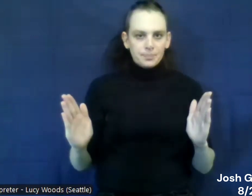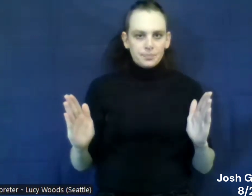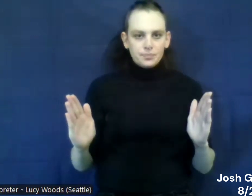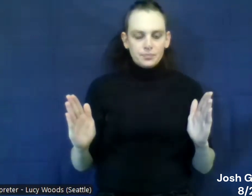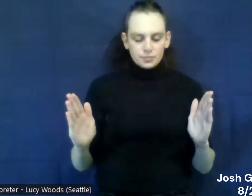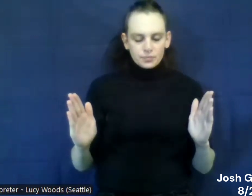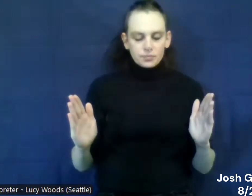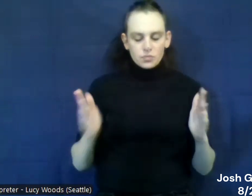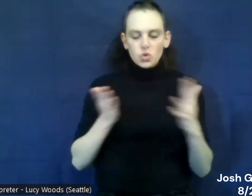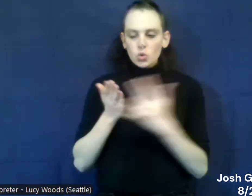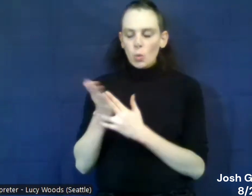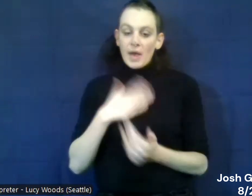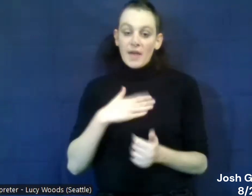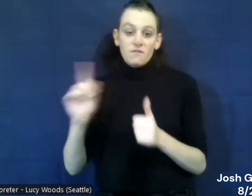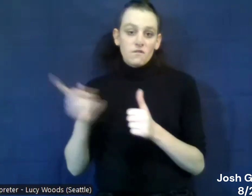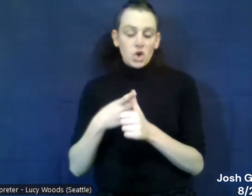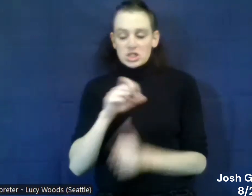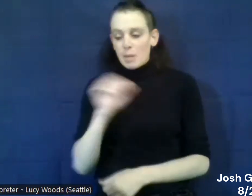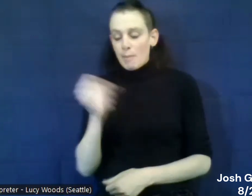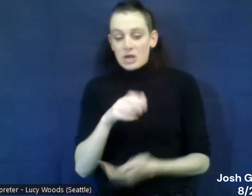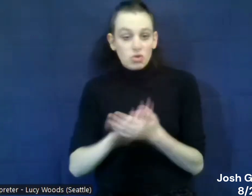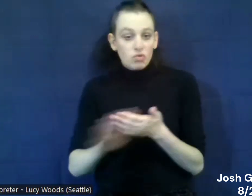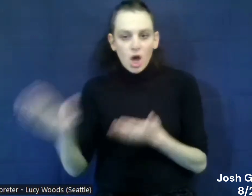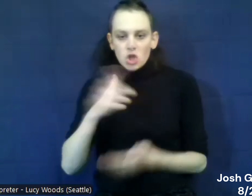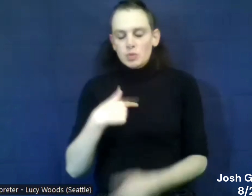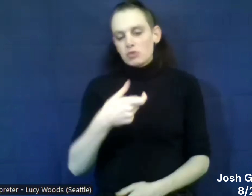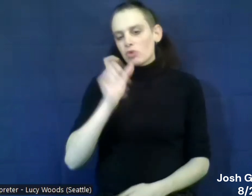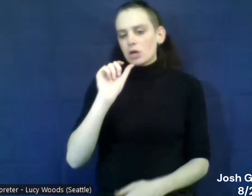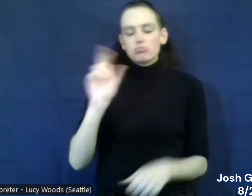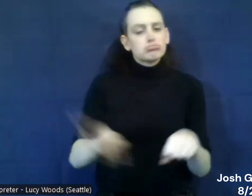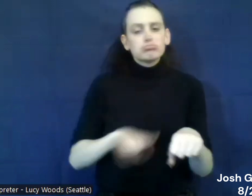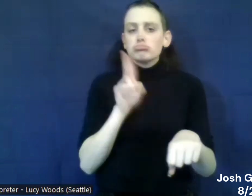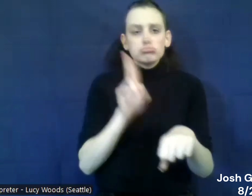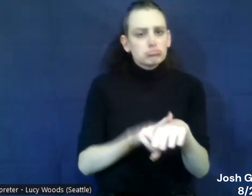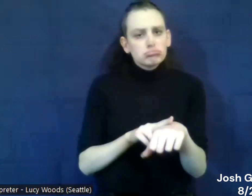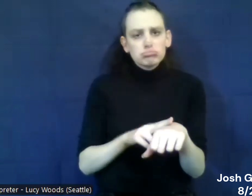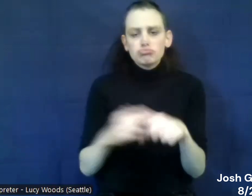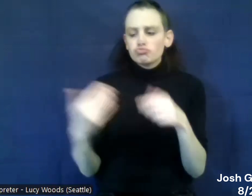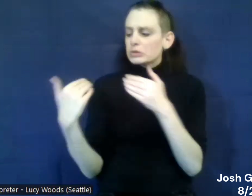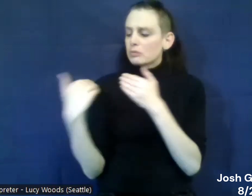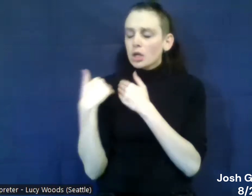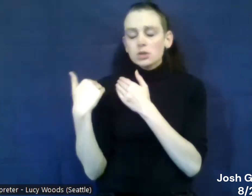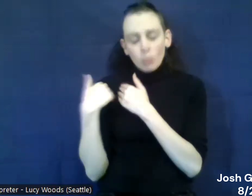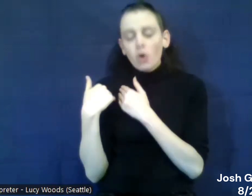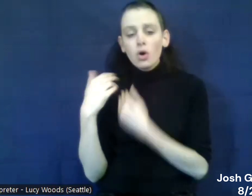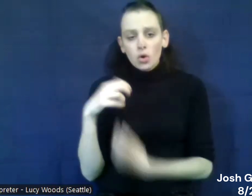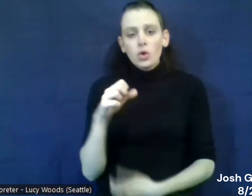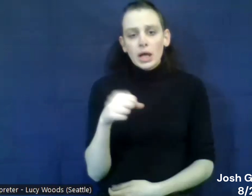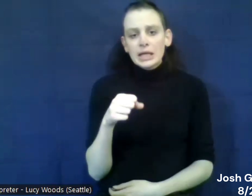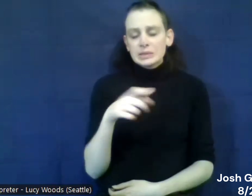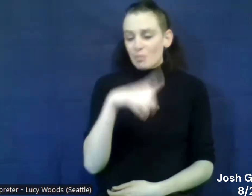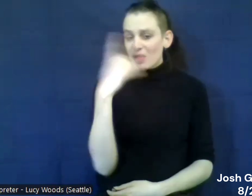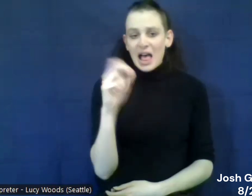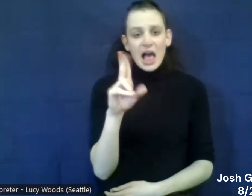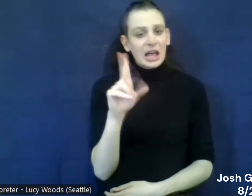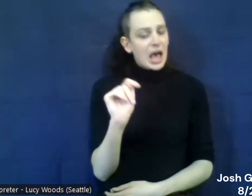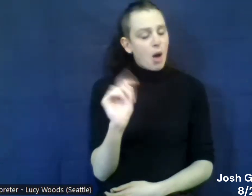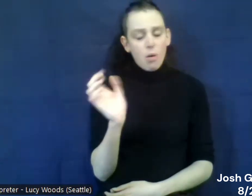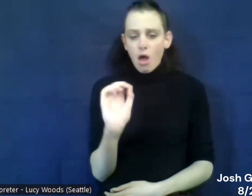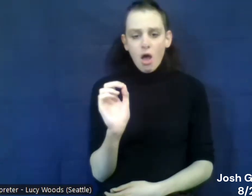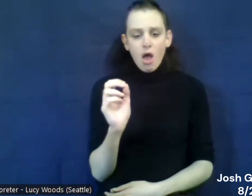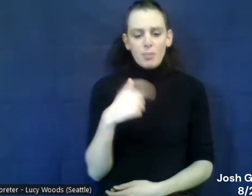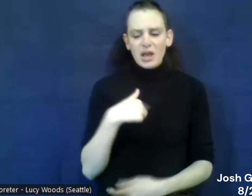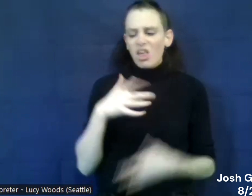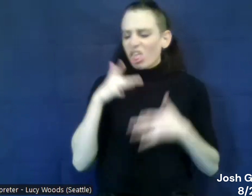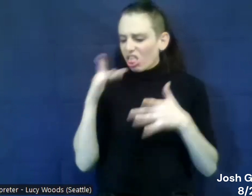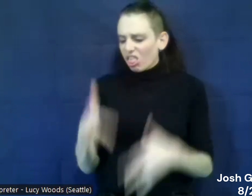first semester, I was a totally normal drinker. I drank responsibly. I didn't black out. I didn't get sick. I didn't